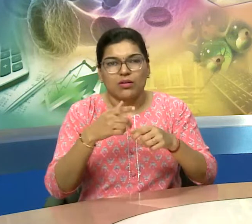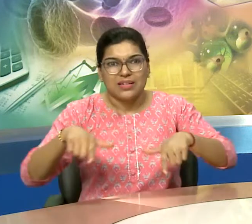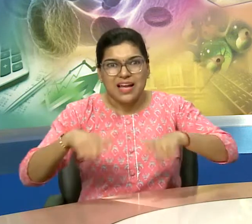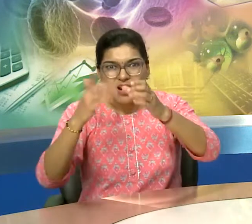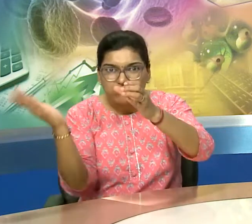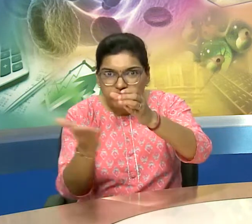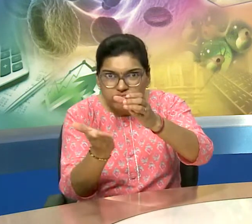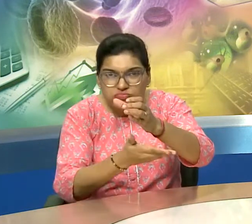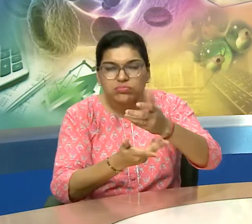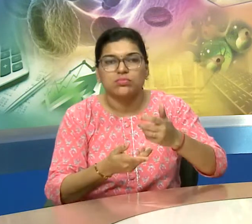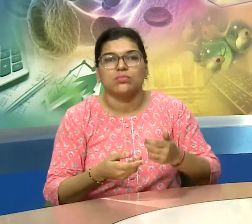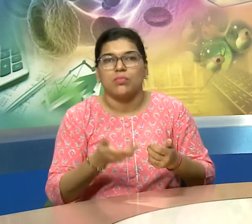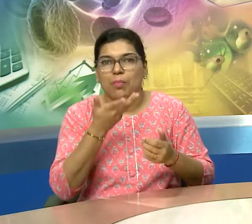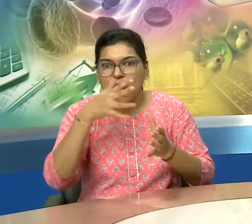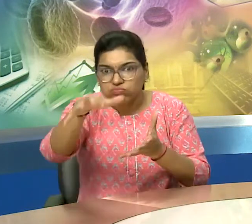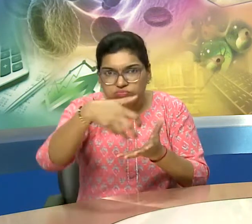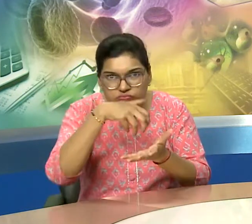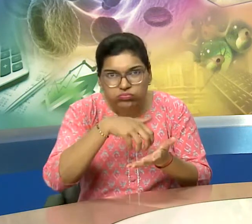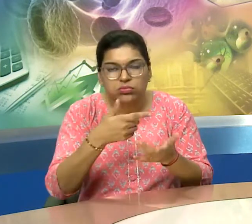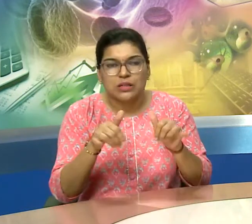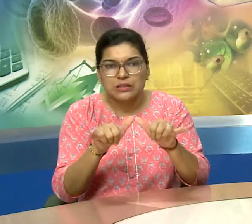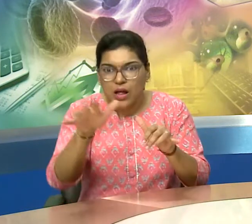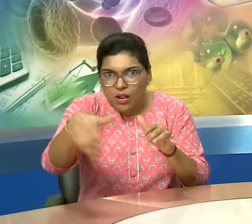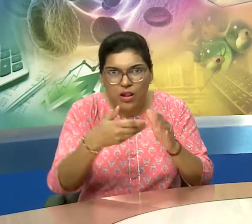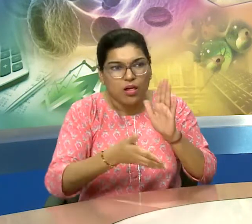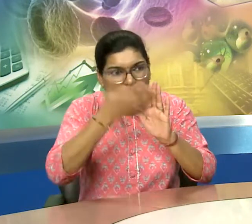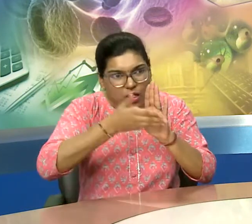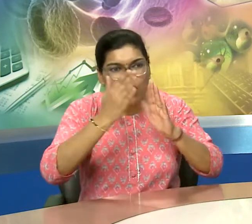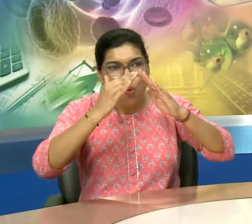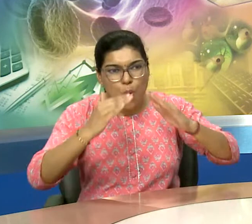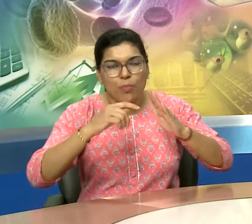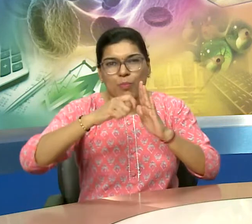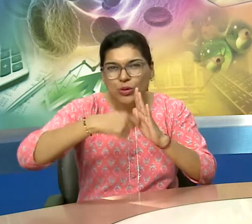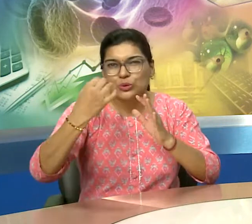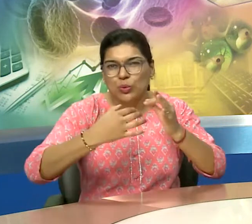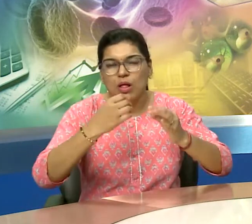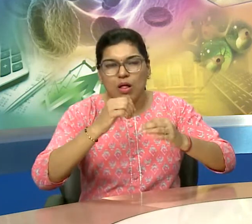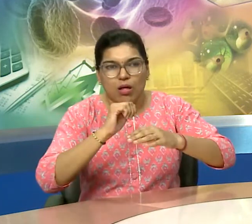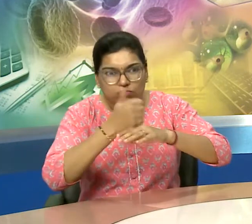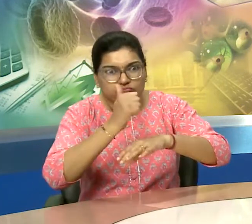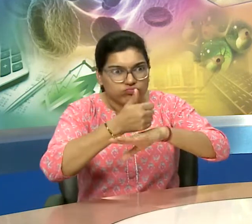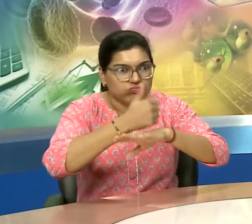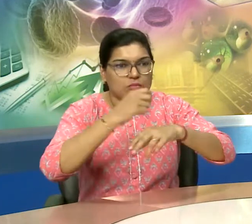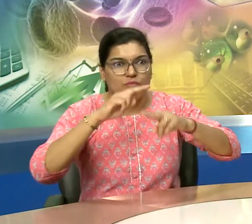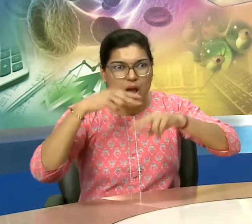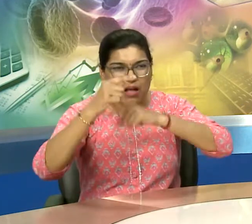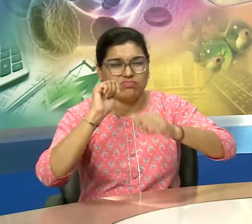arrow above it, and beside that you can see a blue arrow. It is explaining the